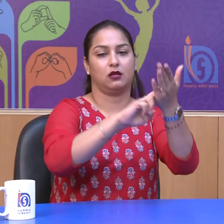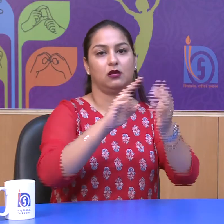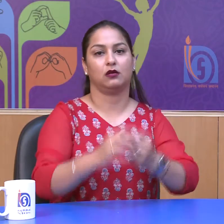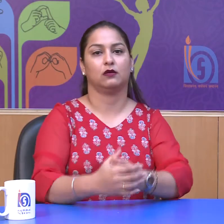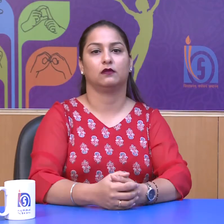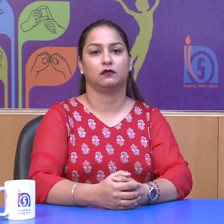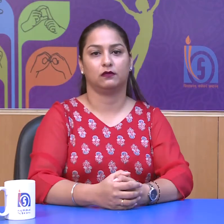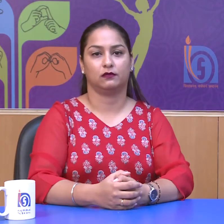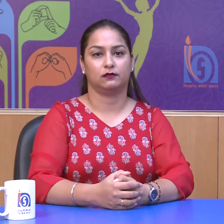www.nios.ac.in.